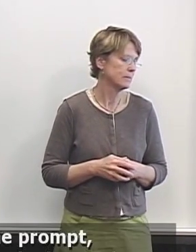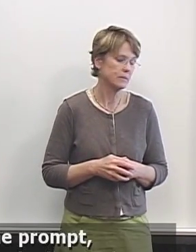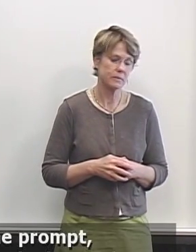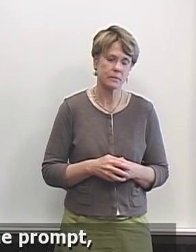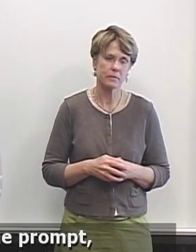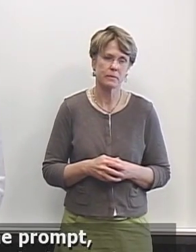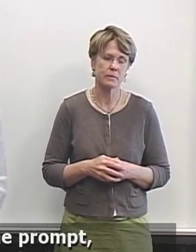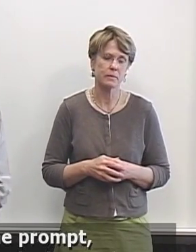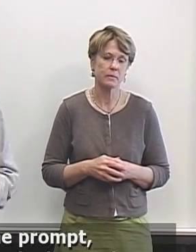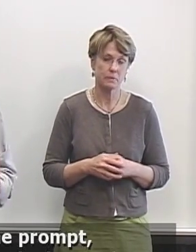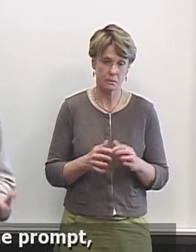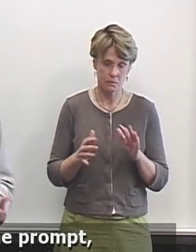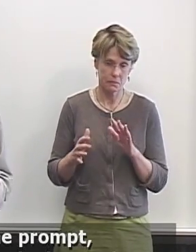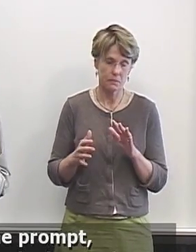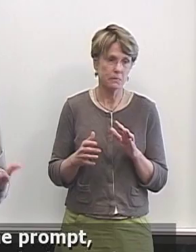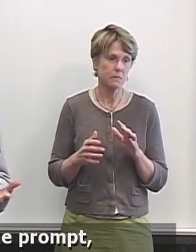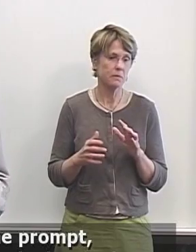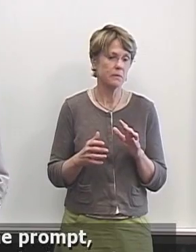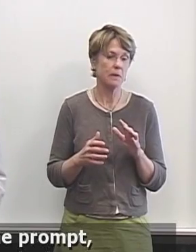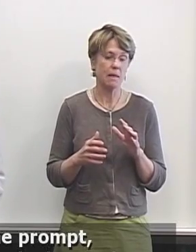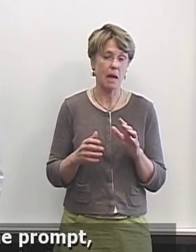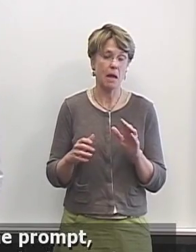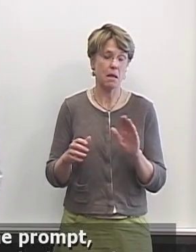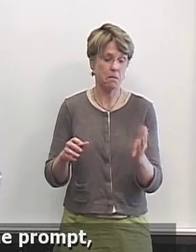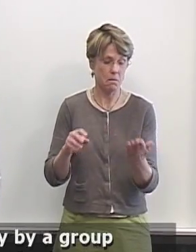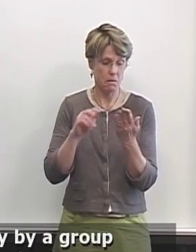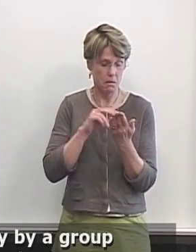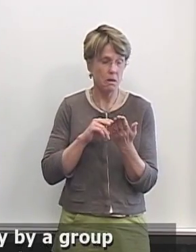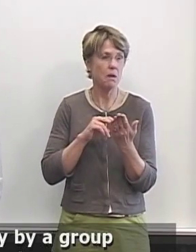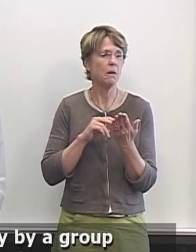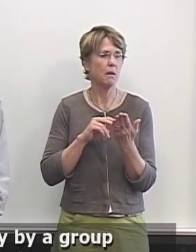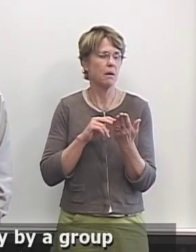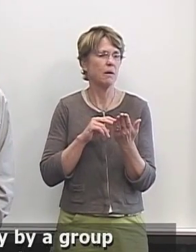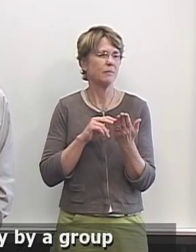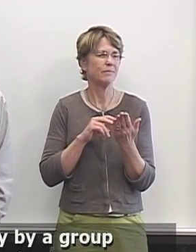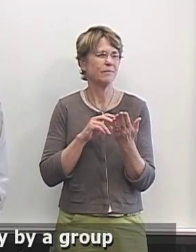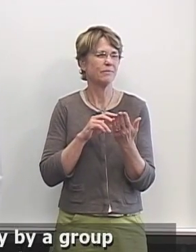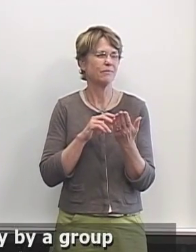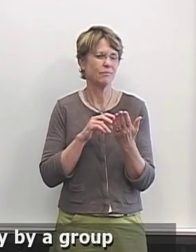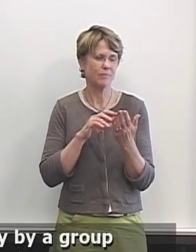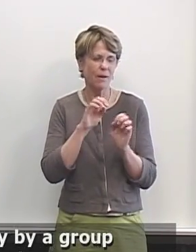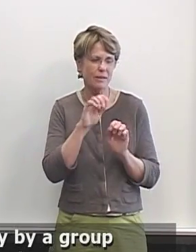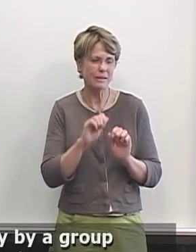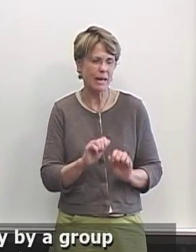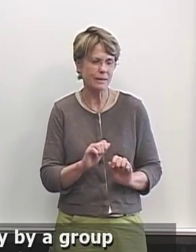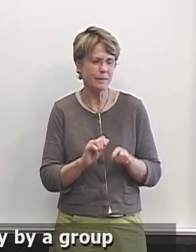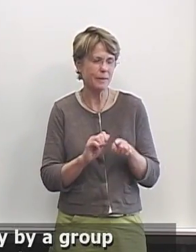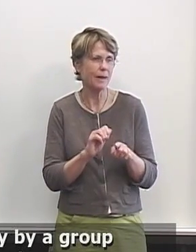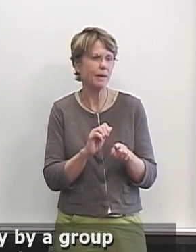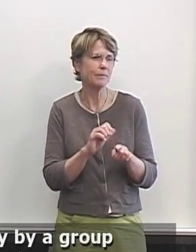Then the prompt, or the sample, is rated holistically by a group of trained